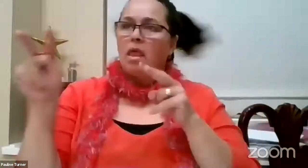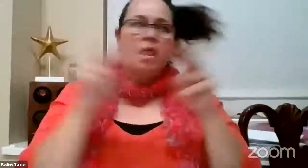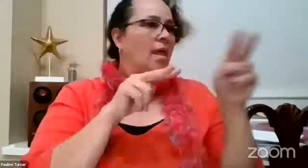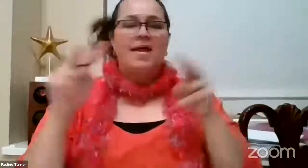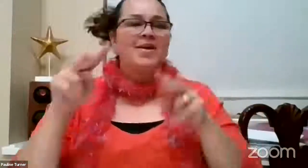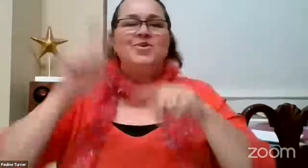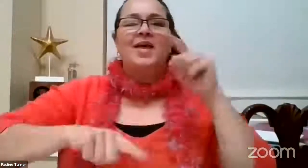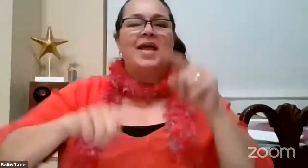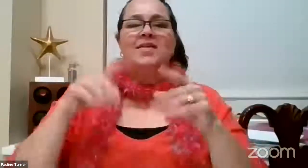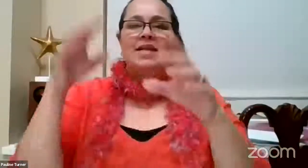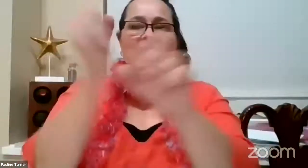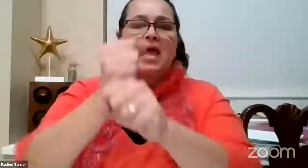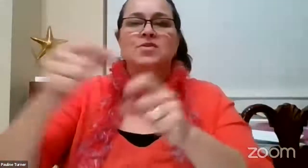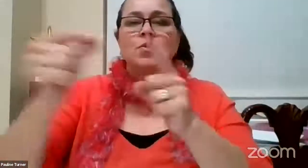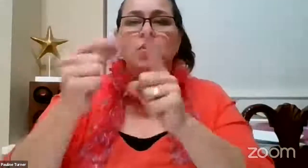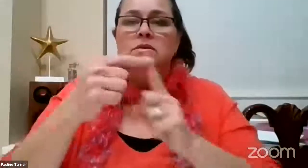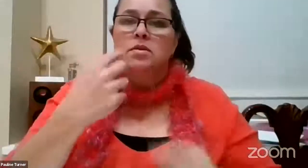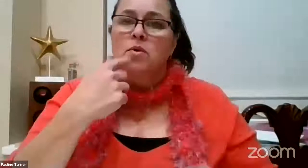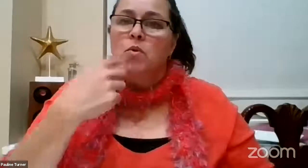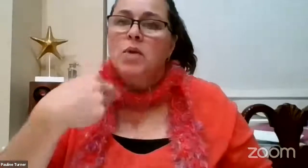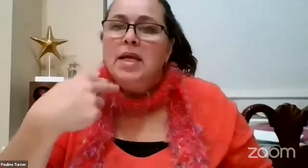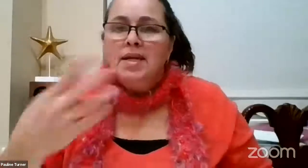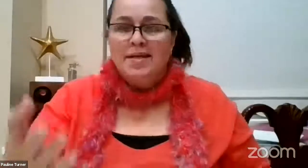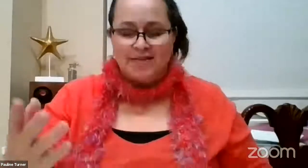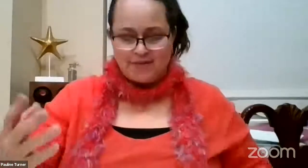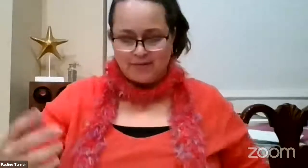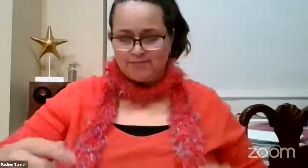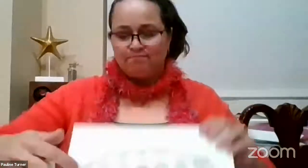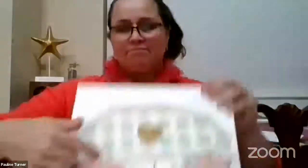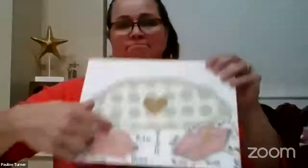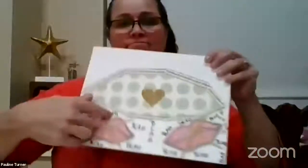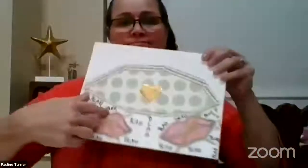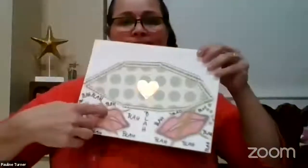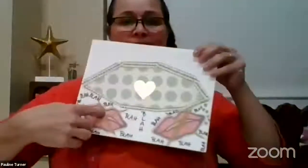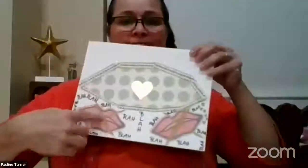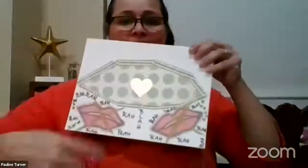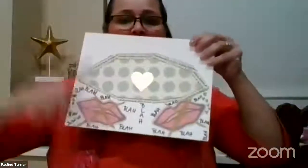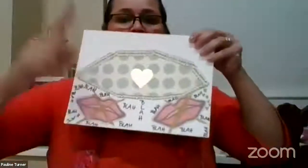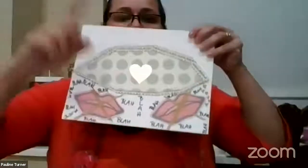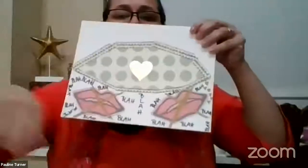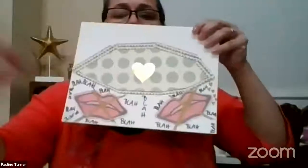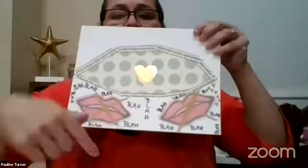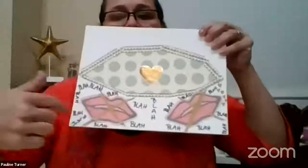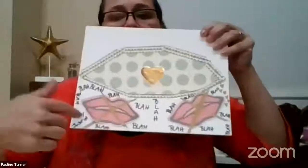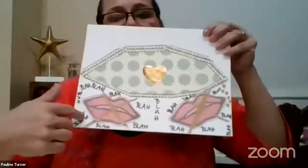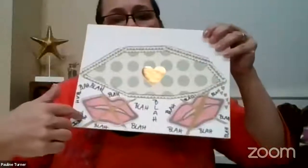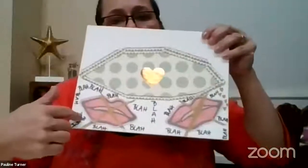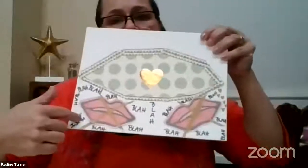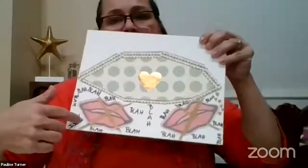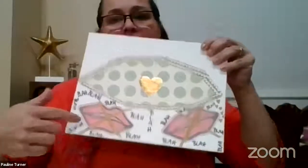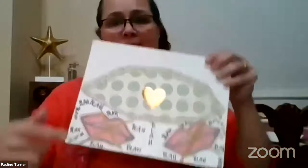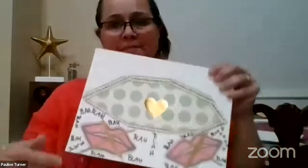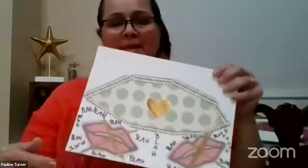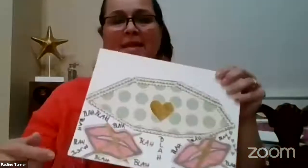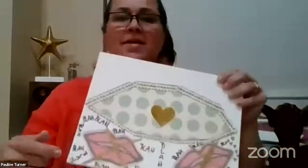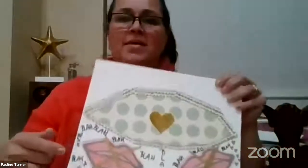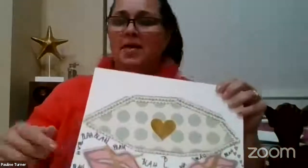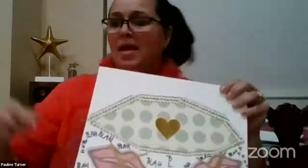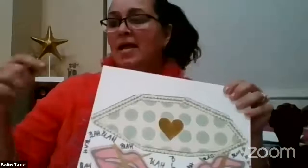also weird decorating my alley office with Christmas decorations with the palm trees outside. Well, we're all glad to have you back in corporate, especially your father. Speaking